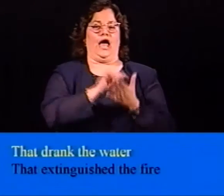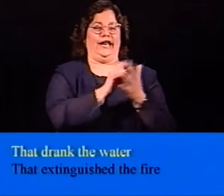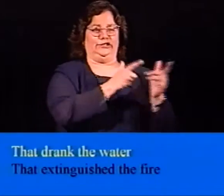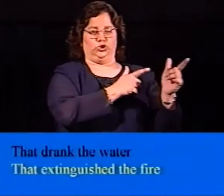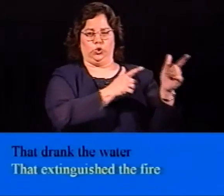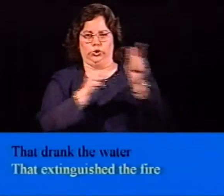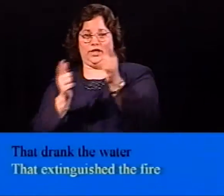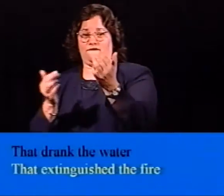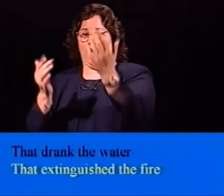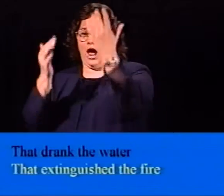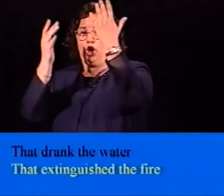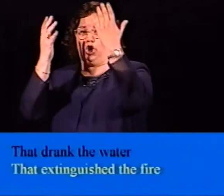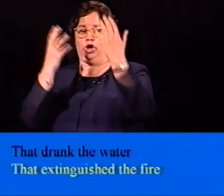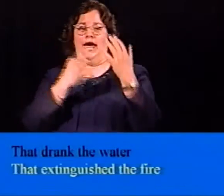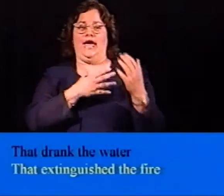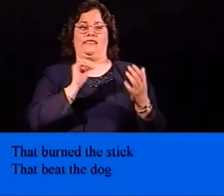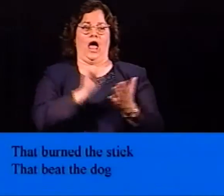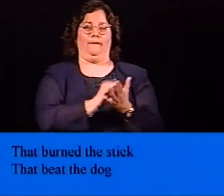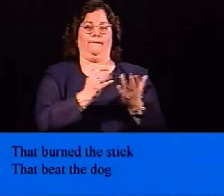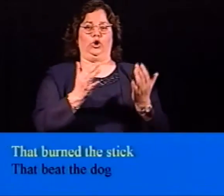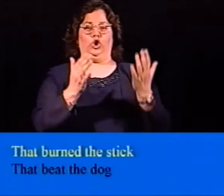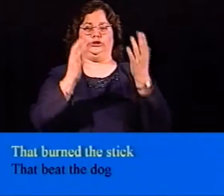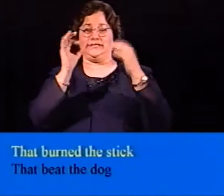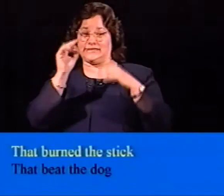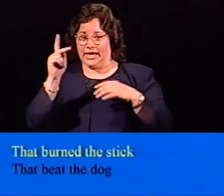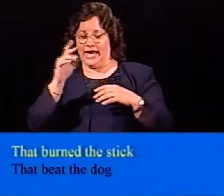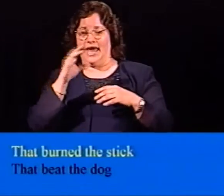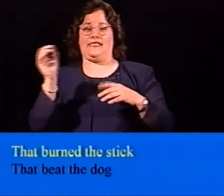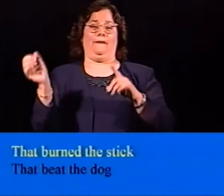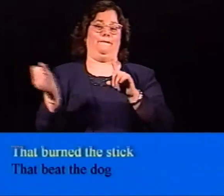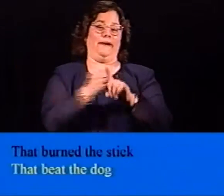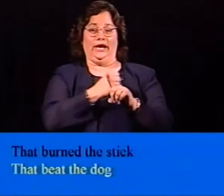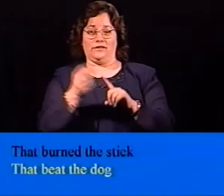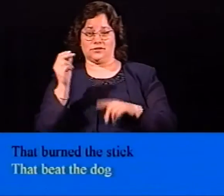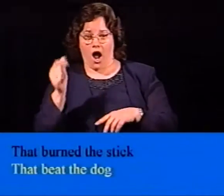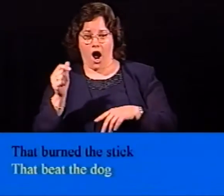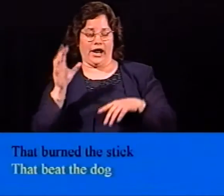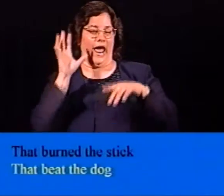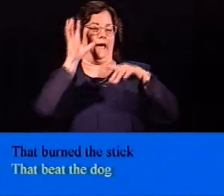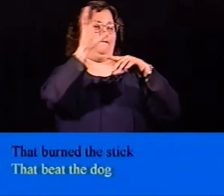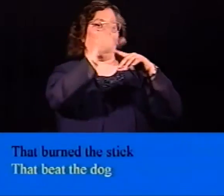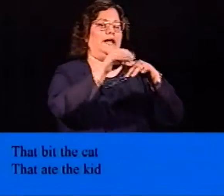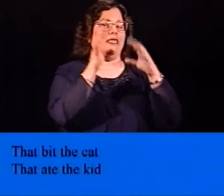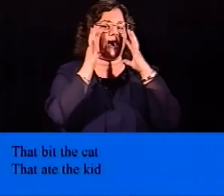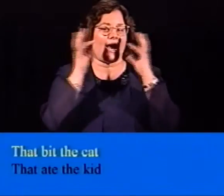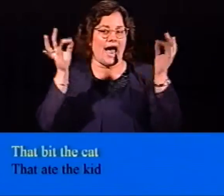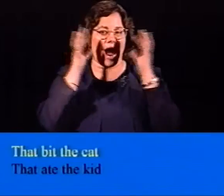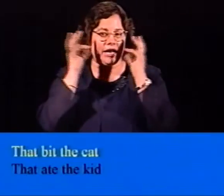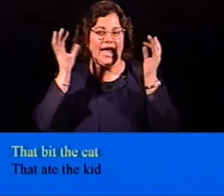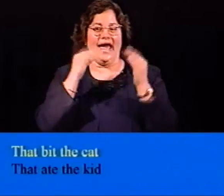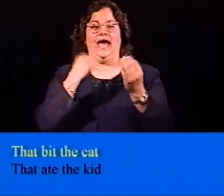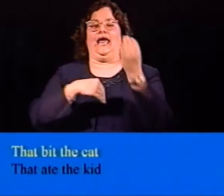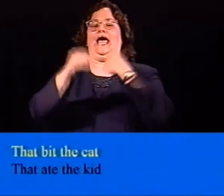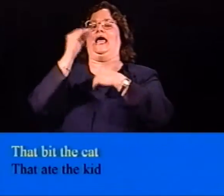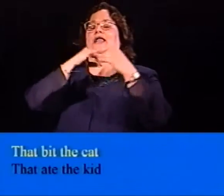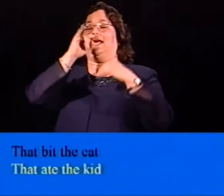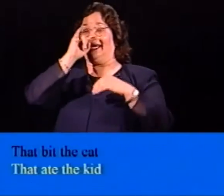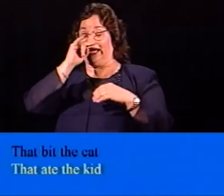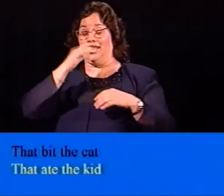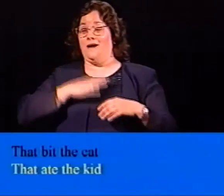fire, that burned the stick, that beat the dog, that bit the cat, that ate the kid my father